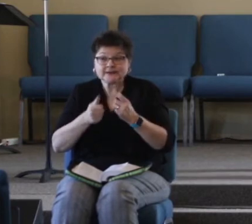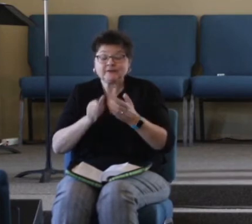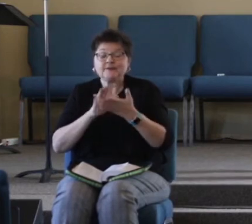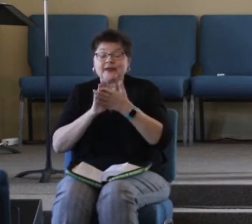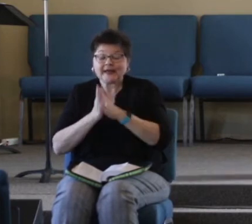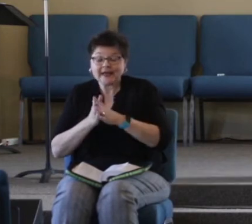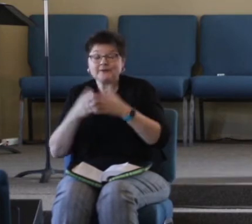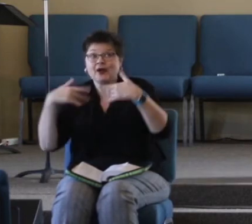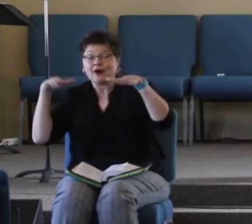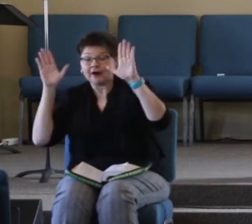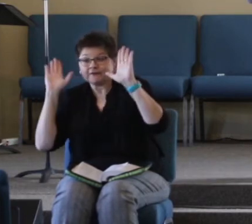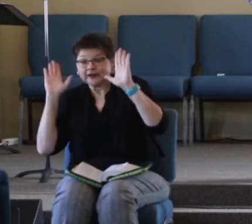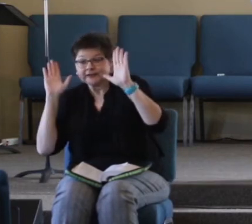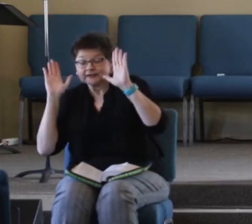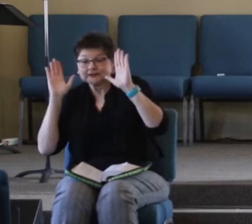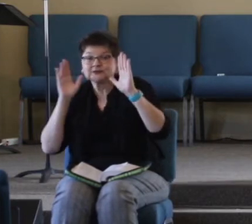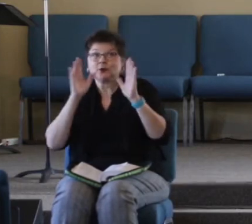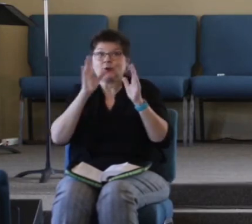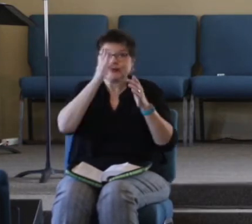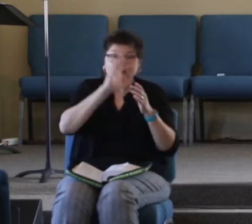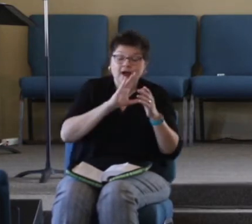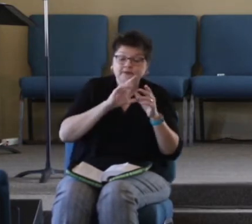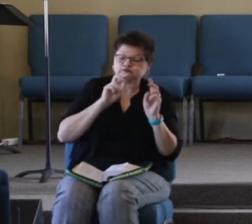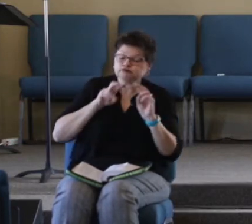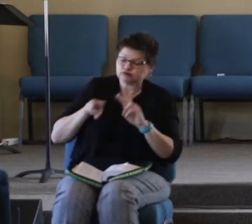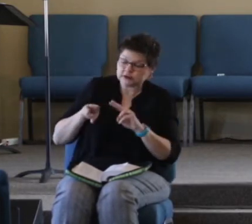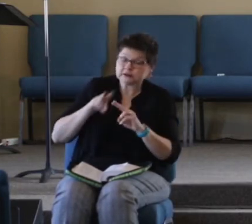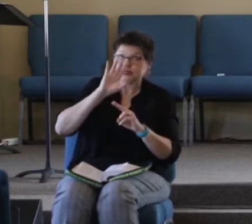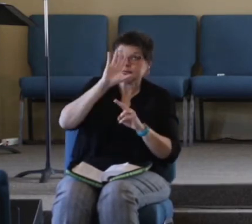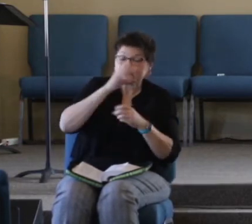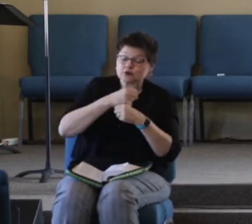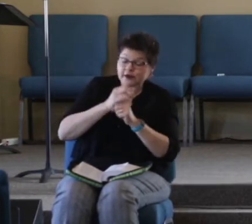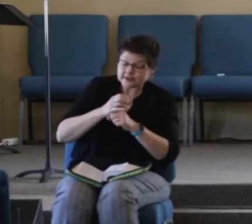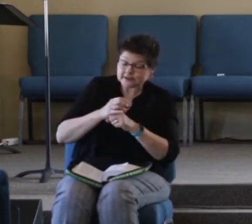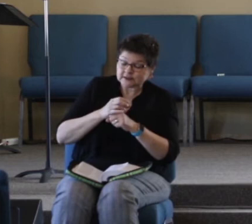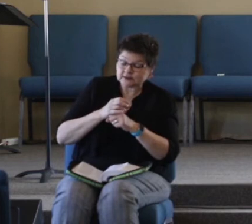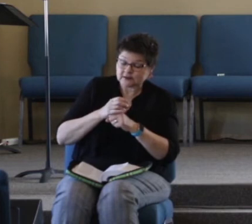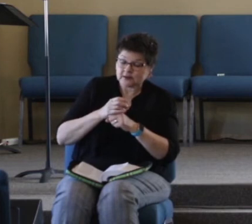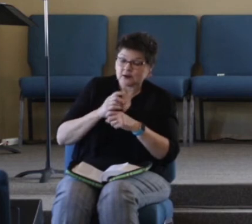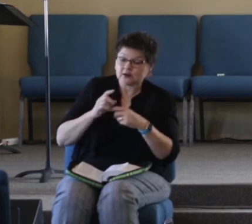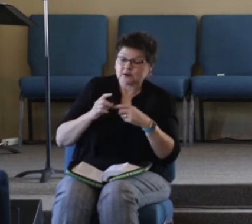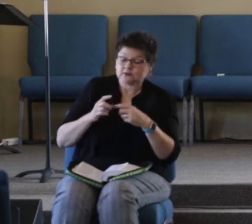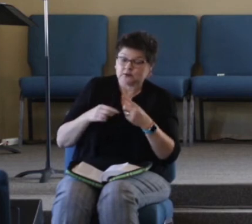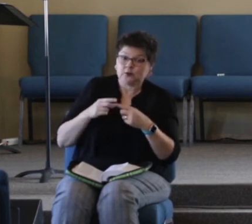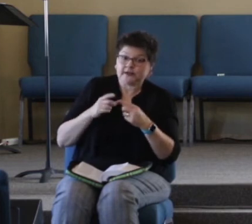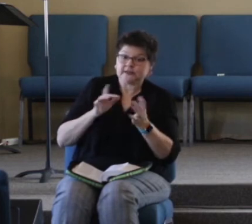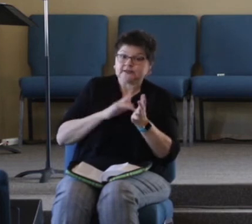Father looks at his creation after Jesus fulfills his role,